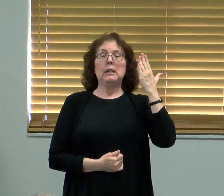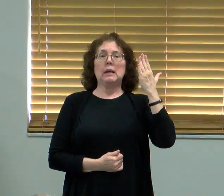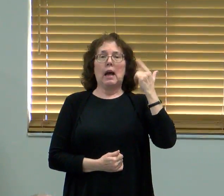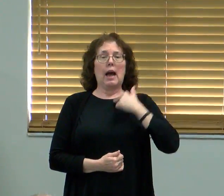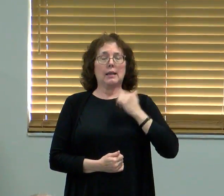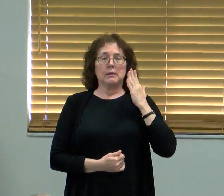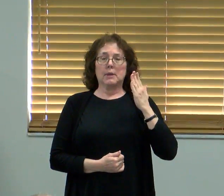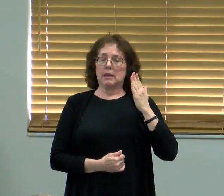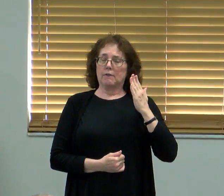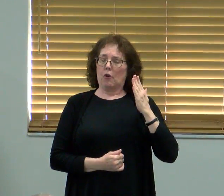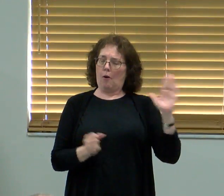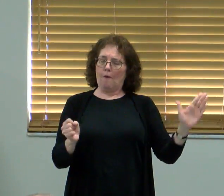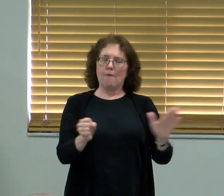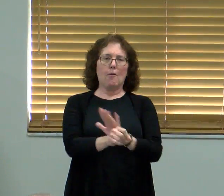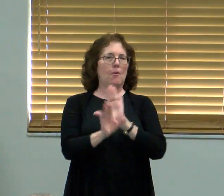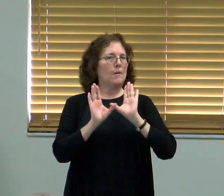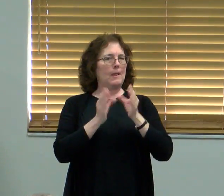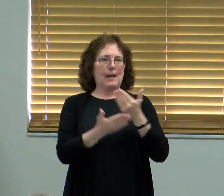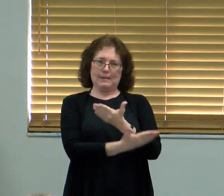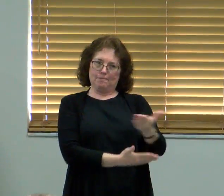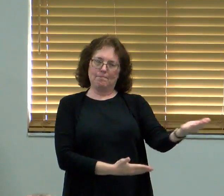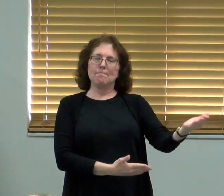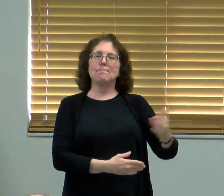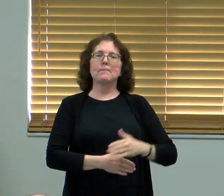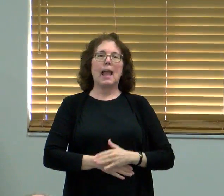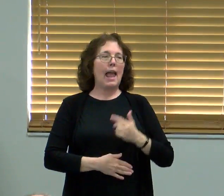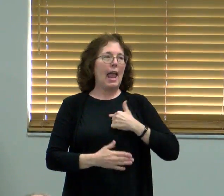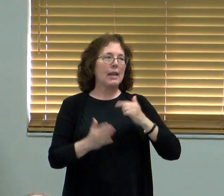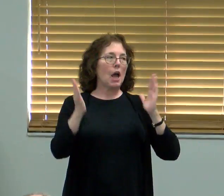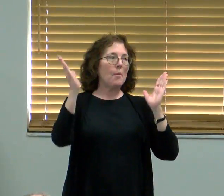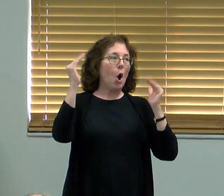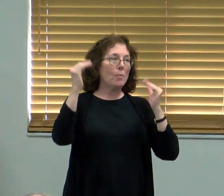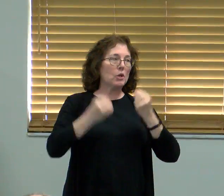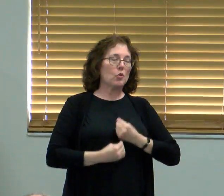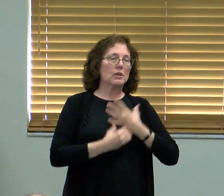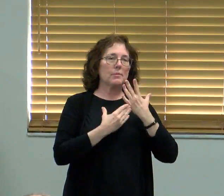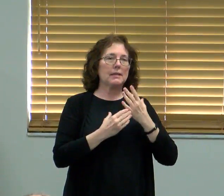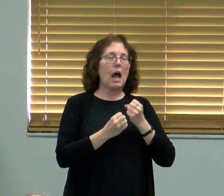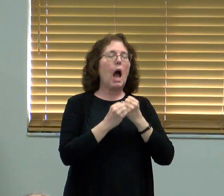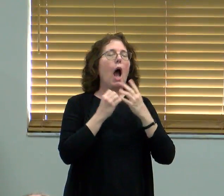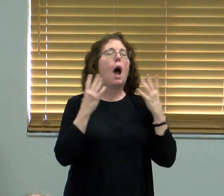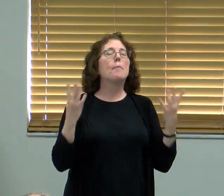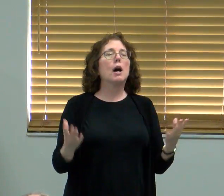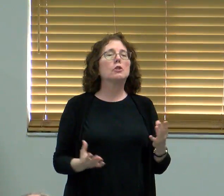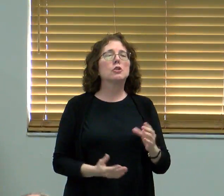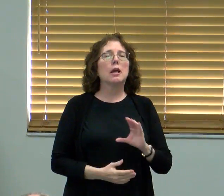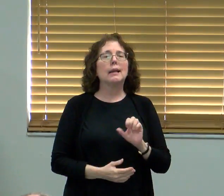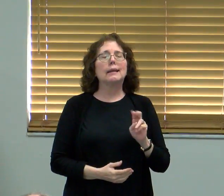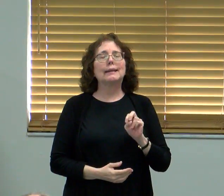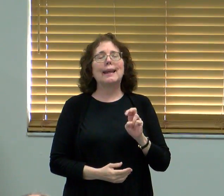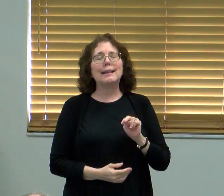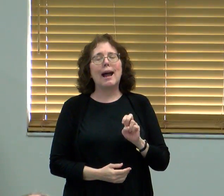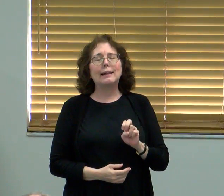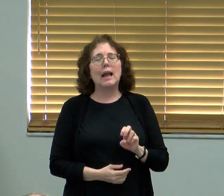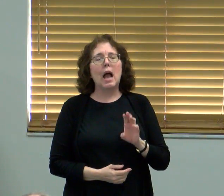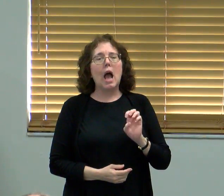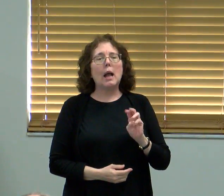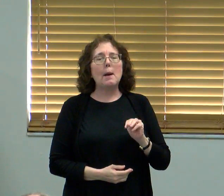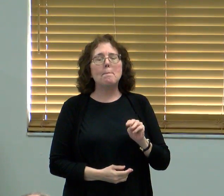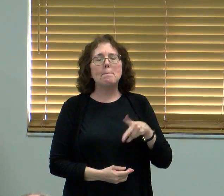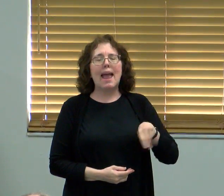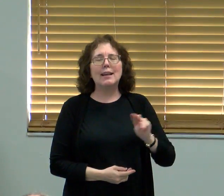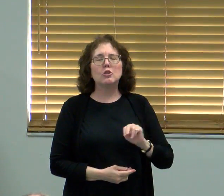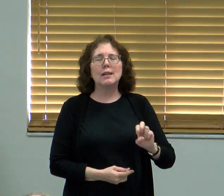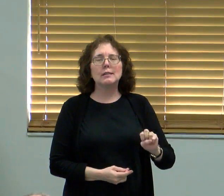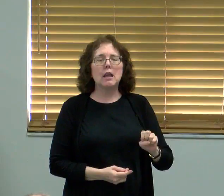am speaking for our entire class. And I'm hoping to express how much Canine Companions for Independence has impacted each